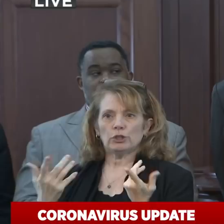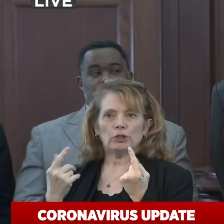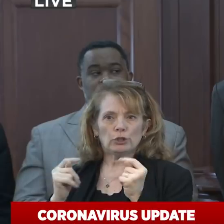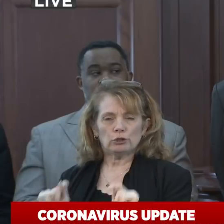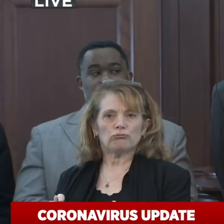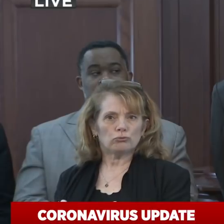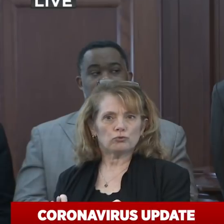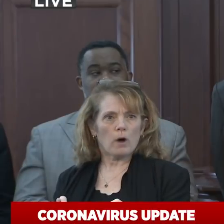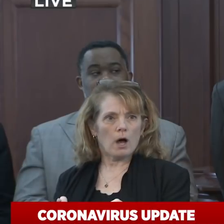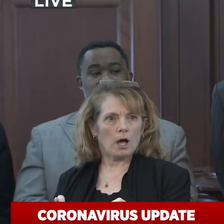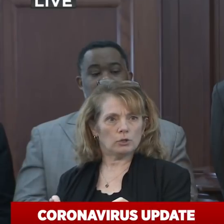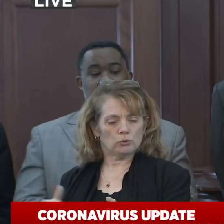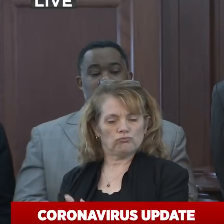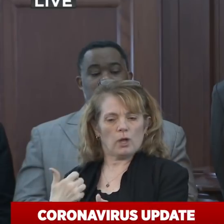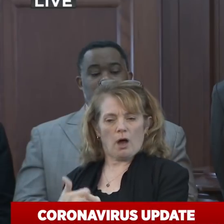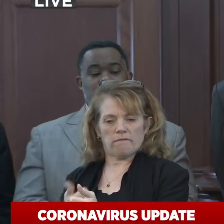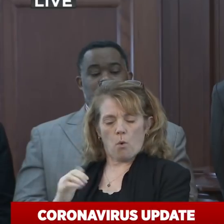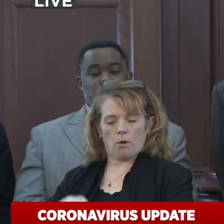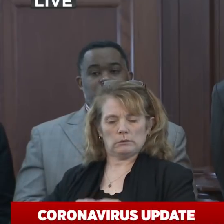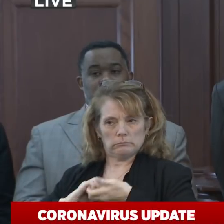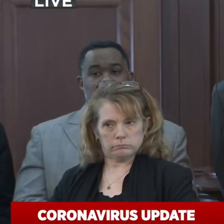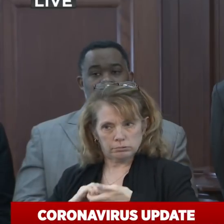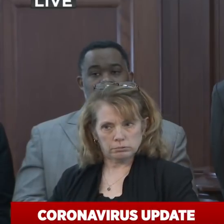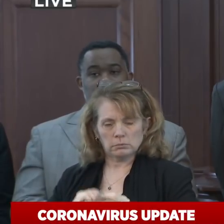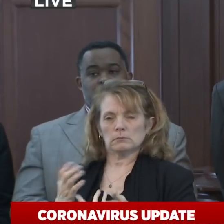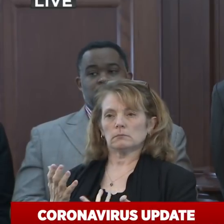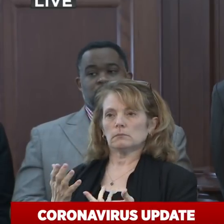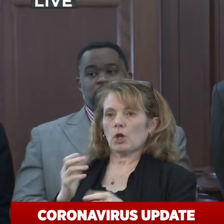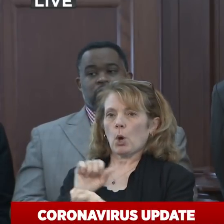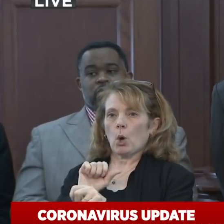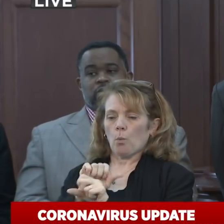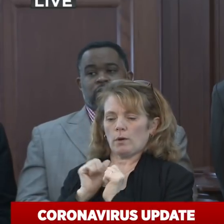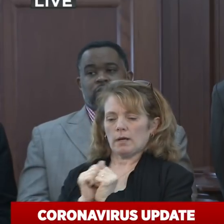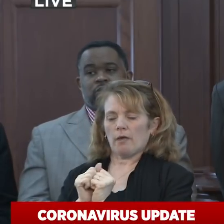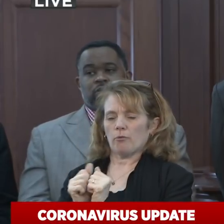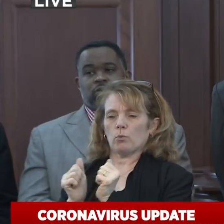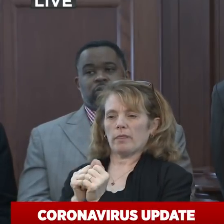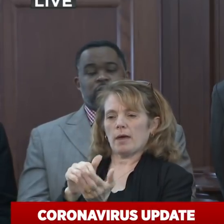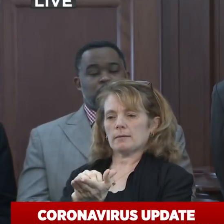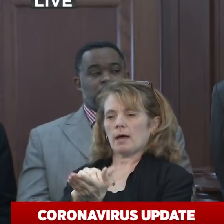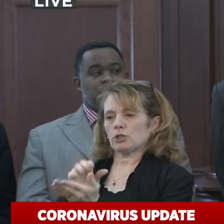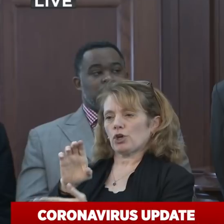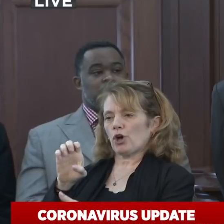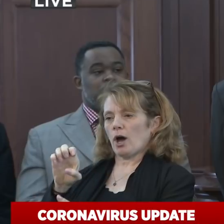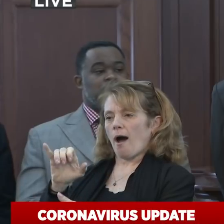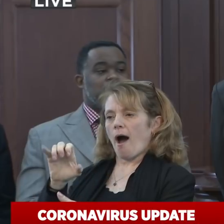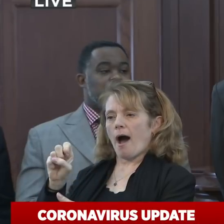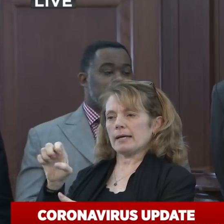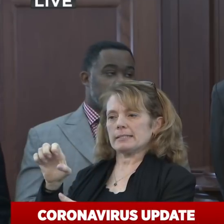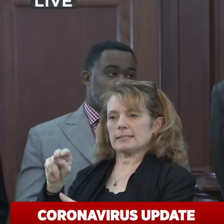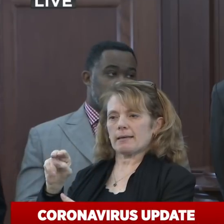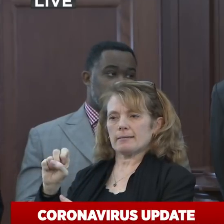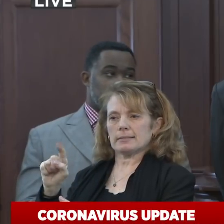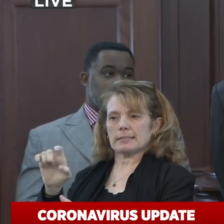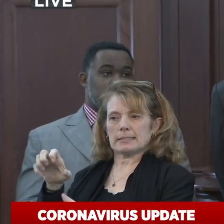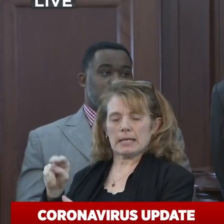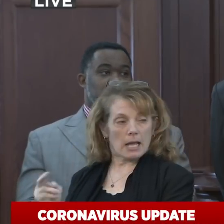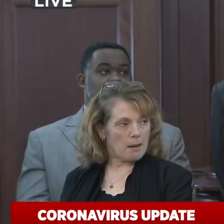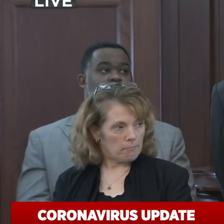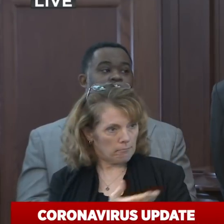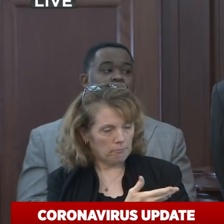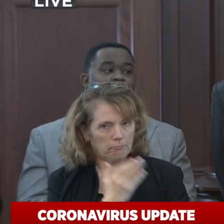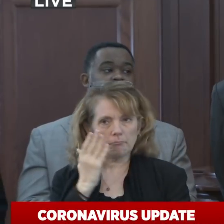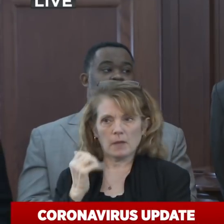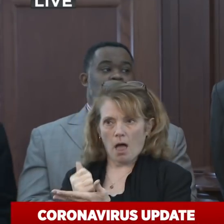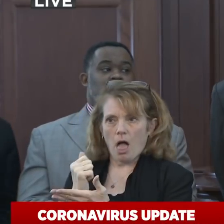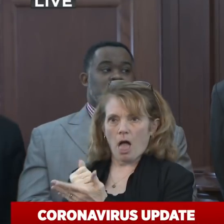work with our Dr. Eisenstein, who's done a great job in making sure that the legislature has been aware. And as you may know, the legislature is preparing to do